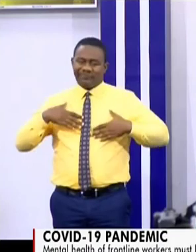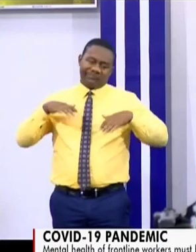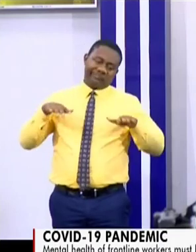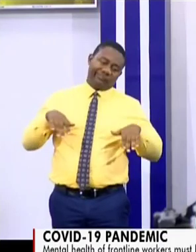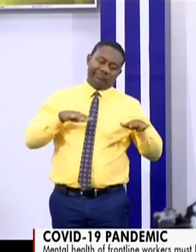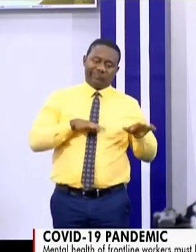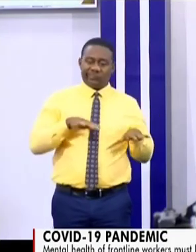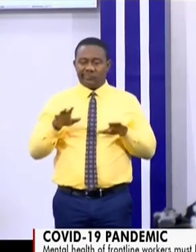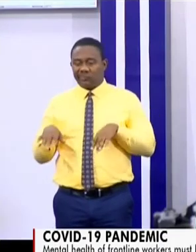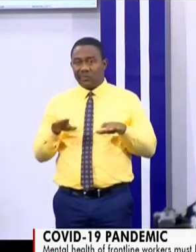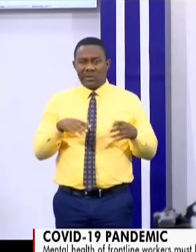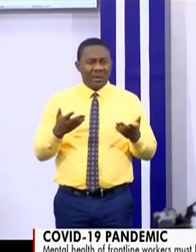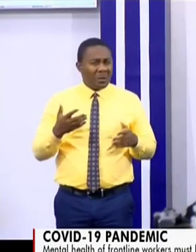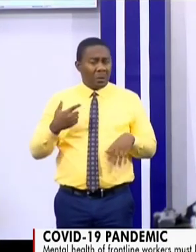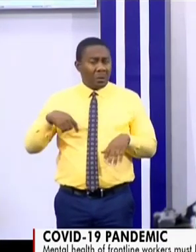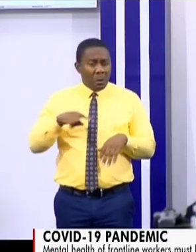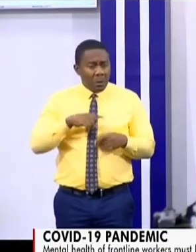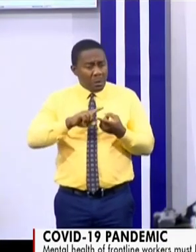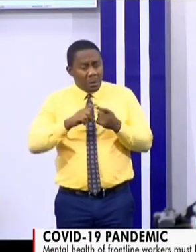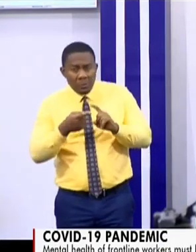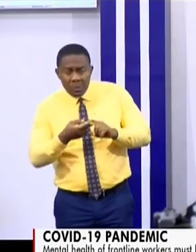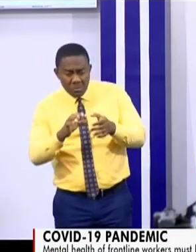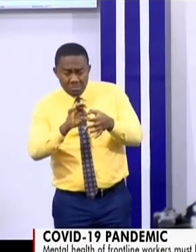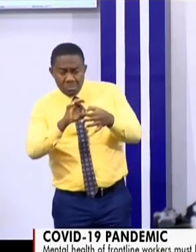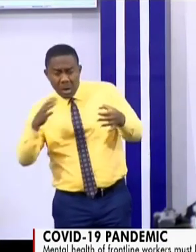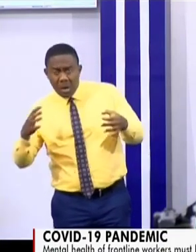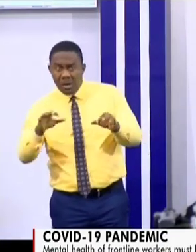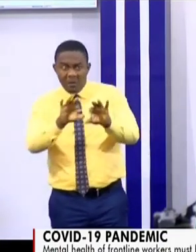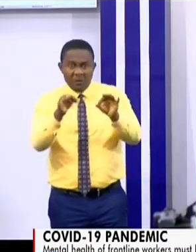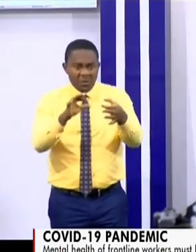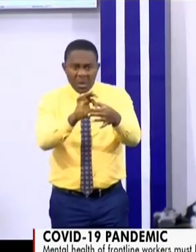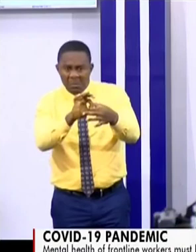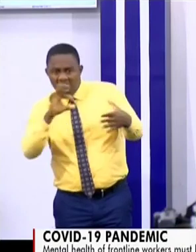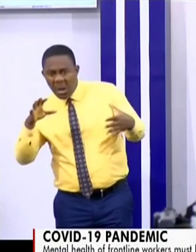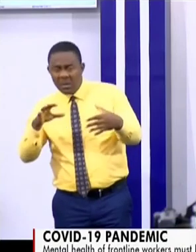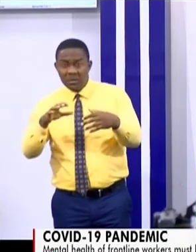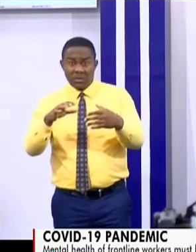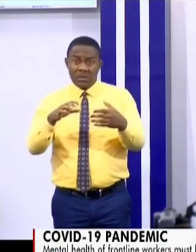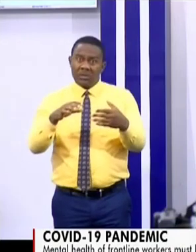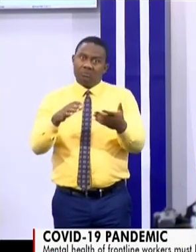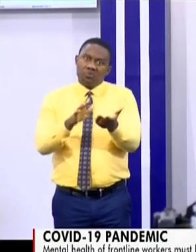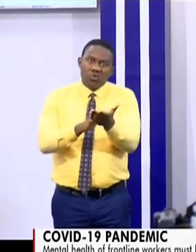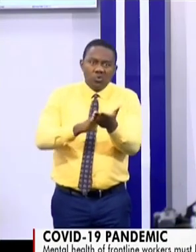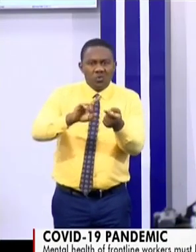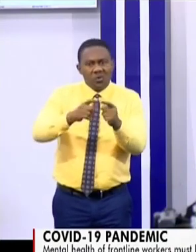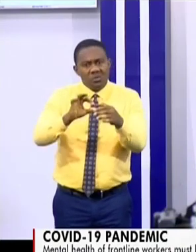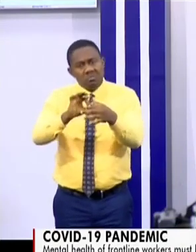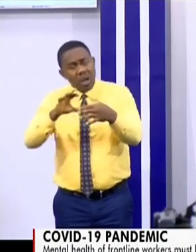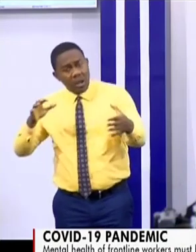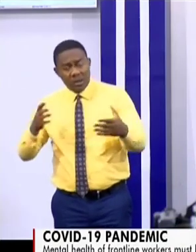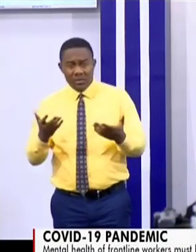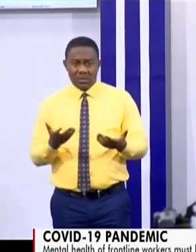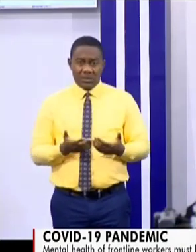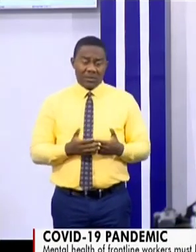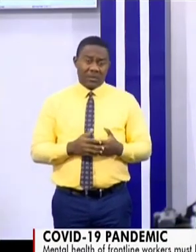relationship between us and our friends, our family members, our work colleagues, all these may be affected in one way or the other. How we